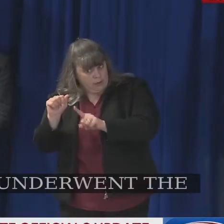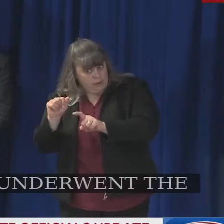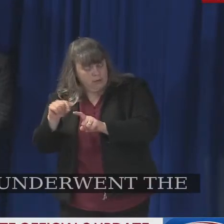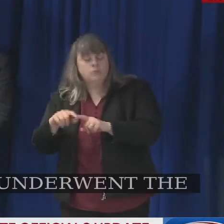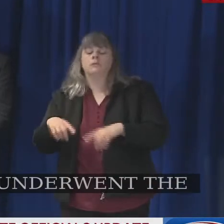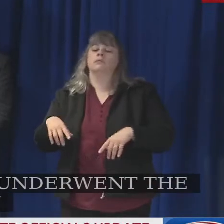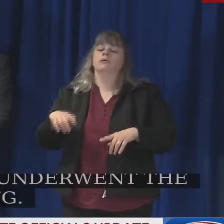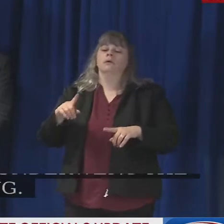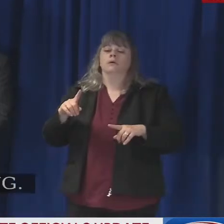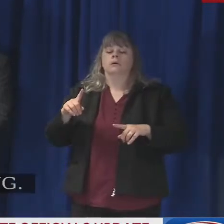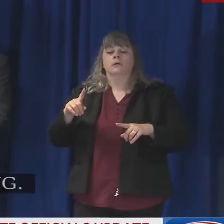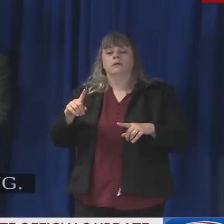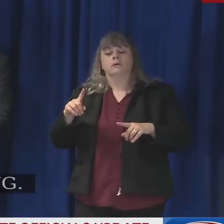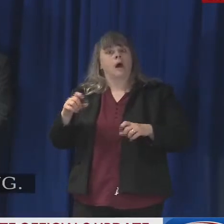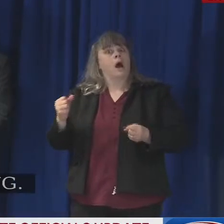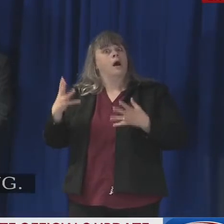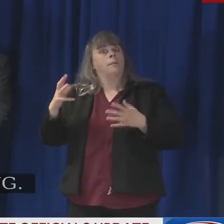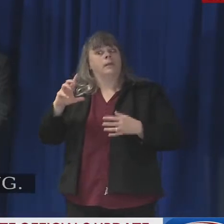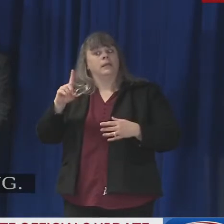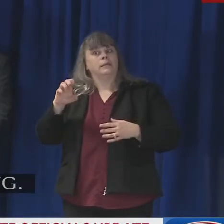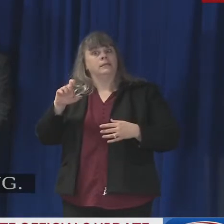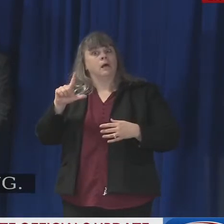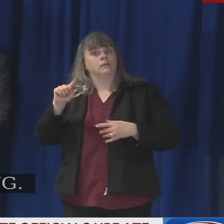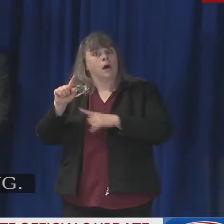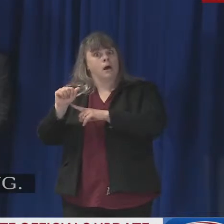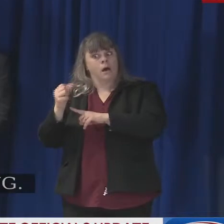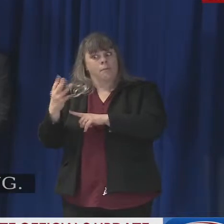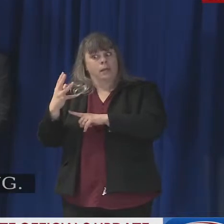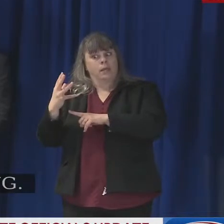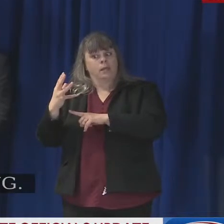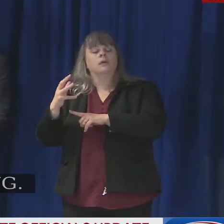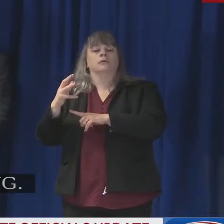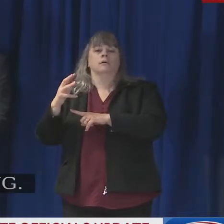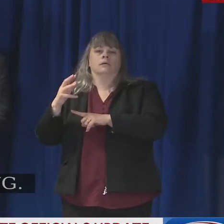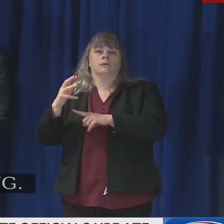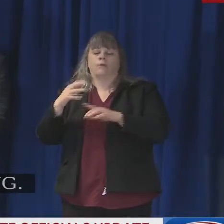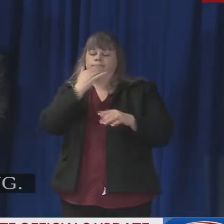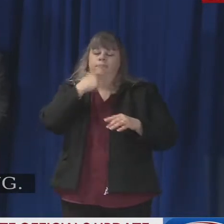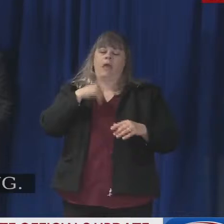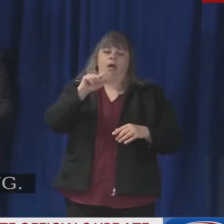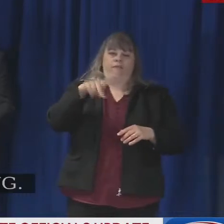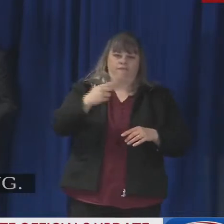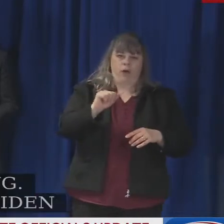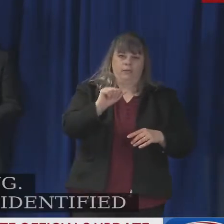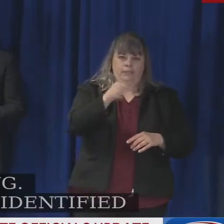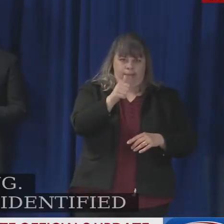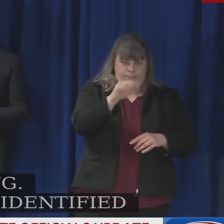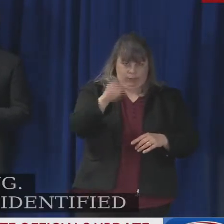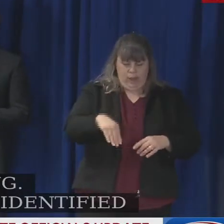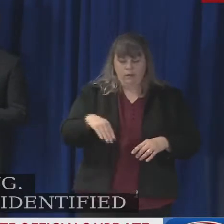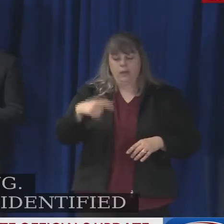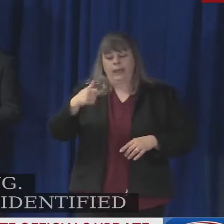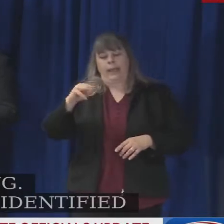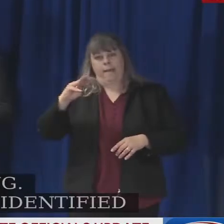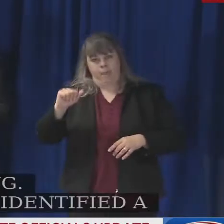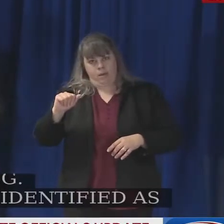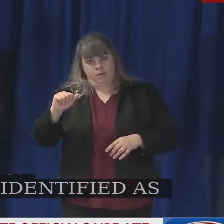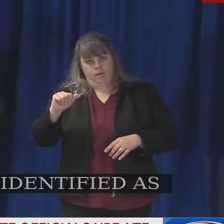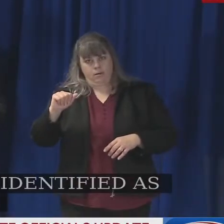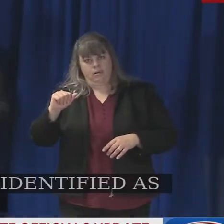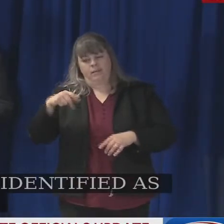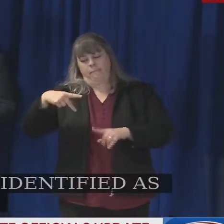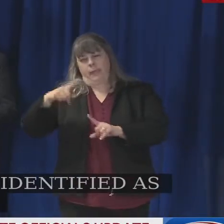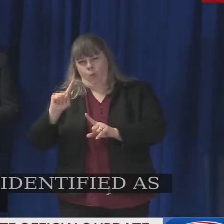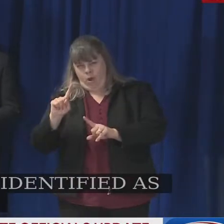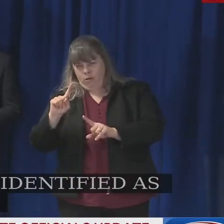of these were identified as the alpha variant, 10% the gamma variant, which was the